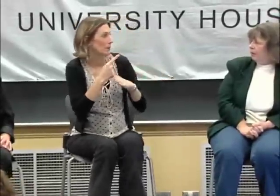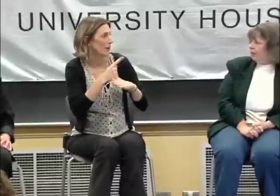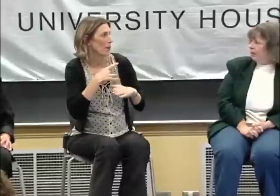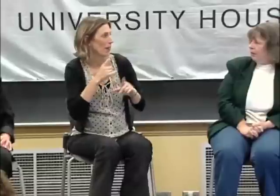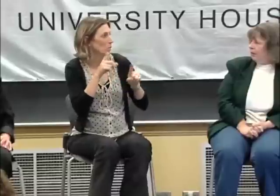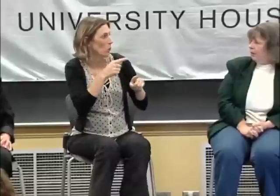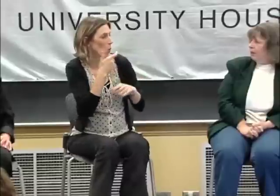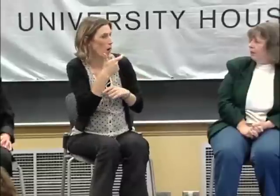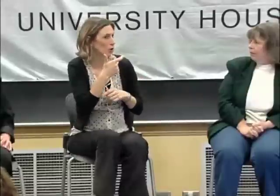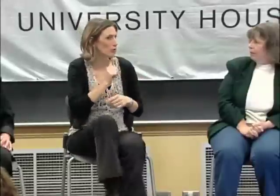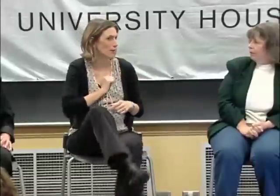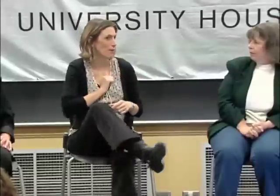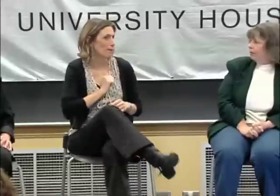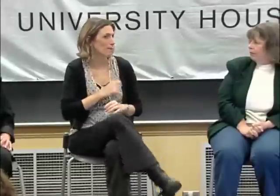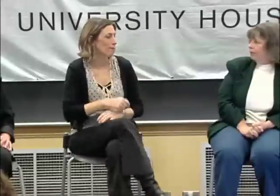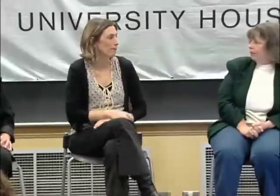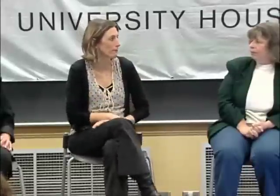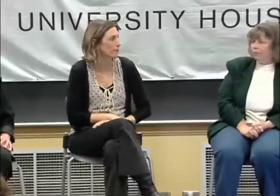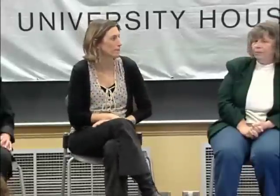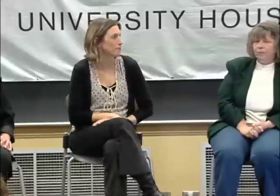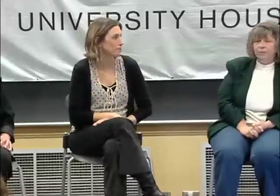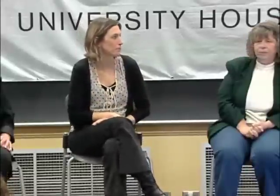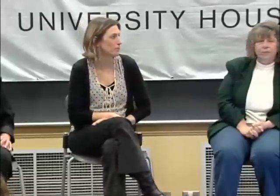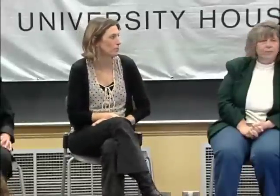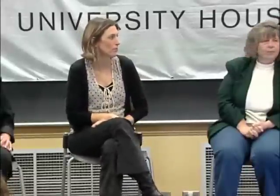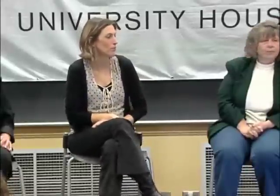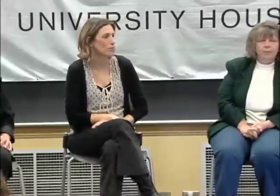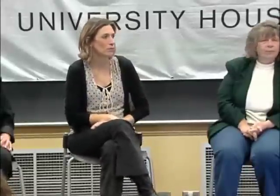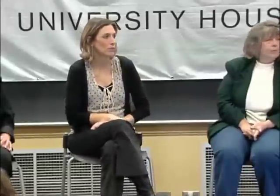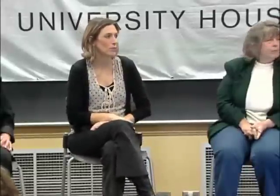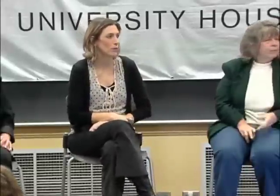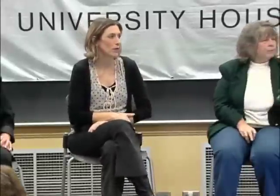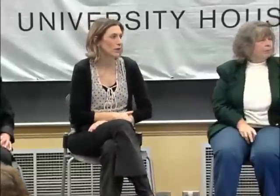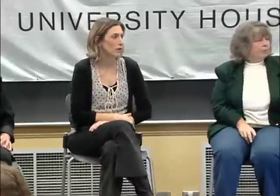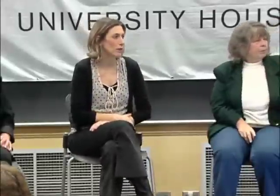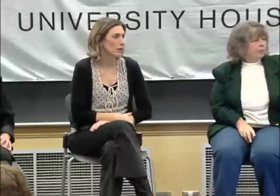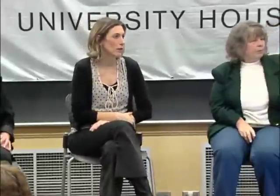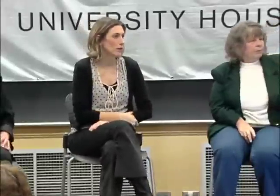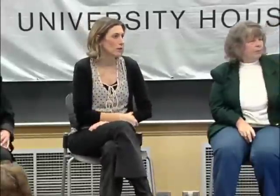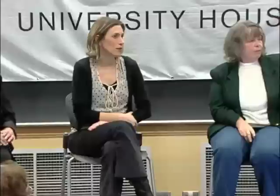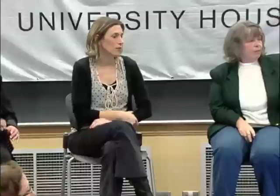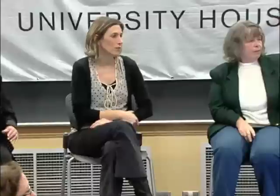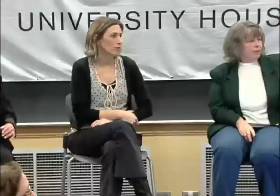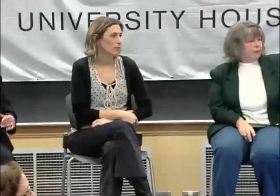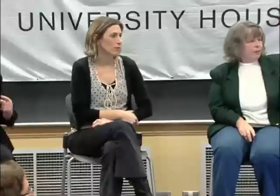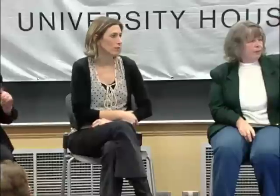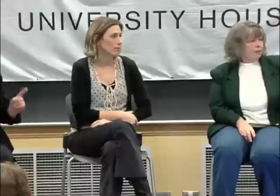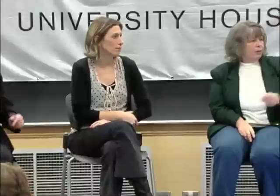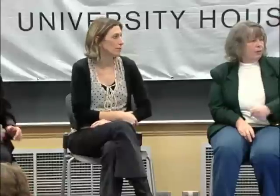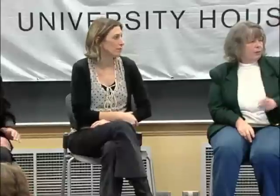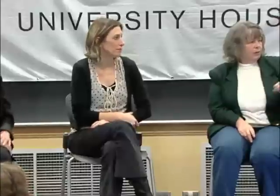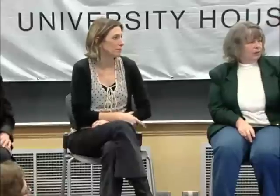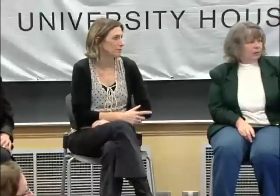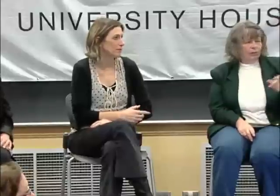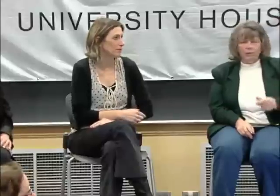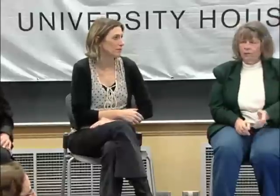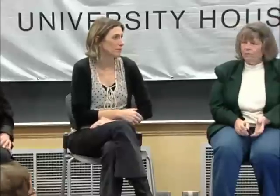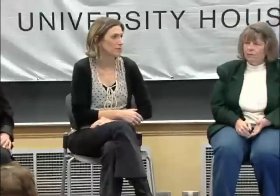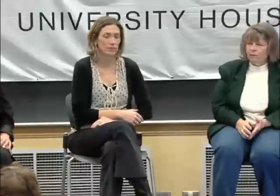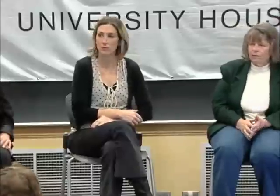So maybe that's something that we should go watch. Maybe I should do that myself. Valentino says yes. Do you guys like